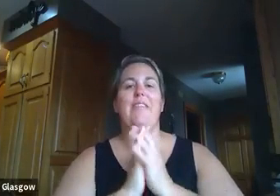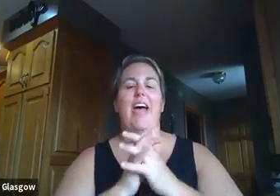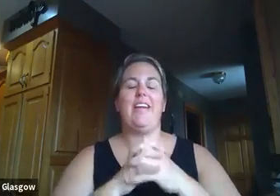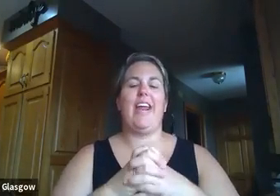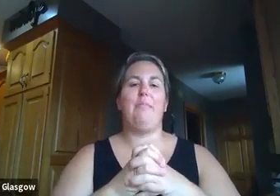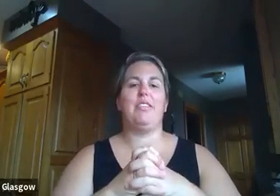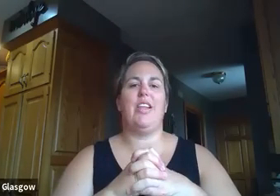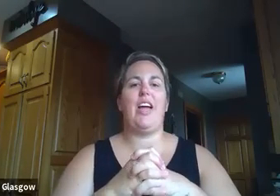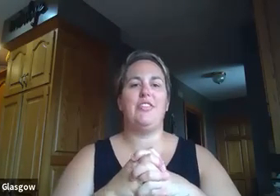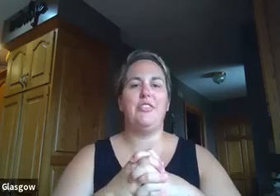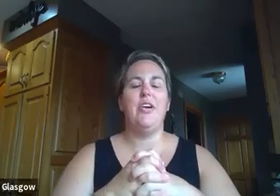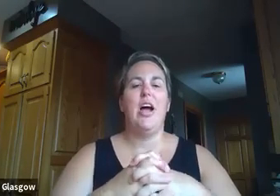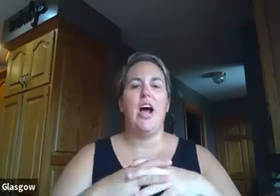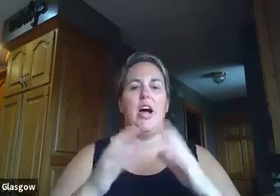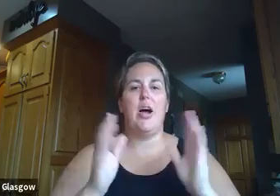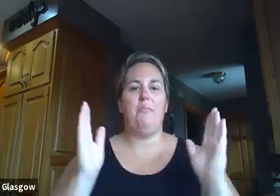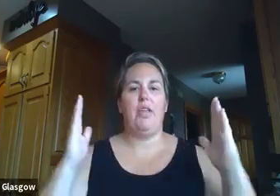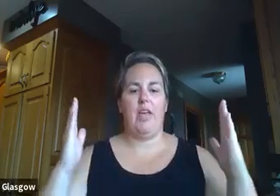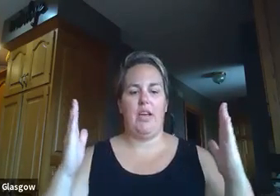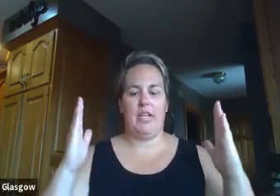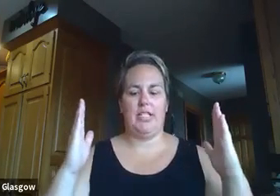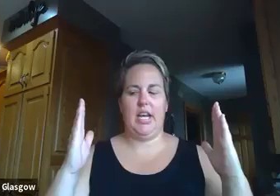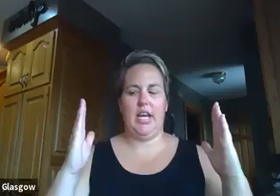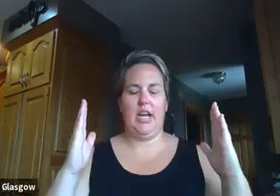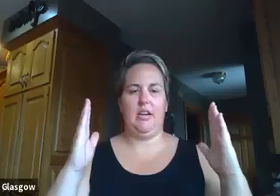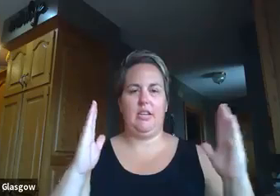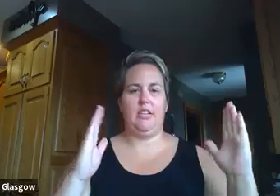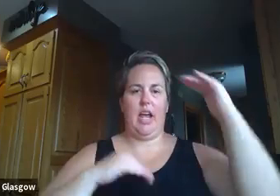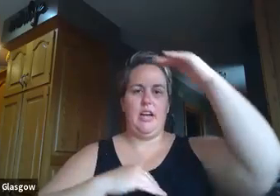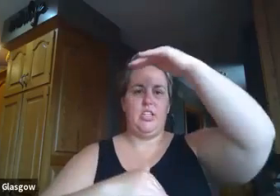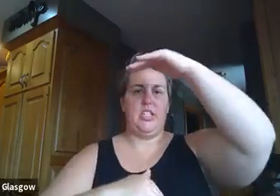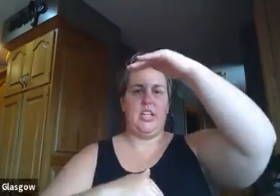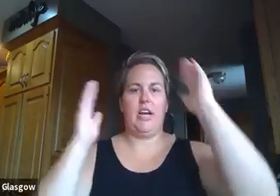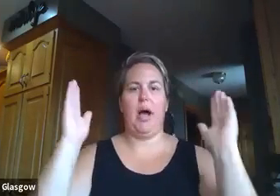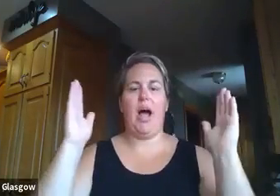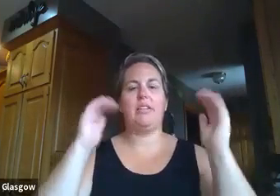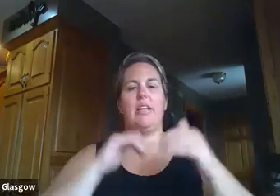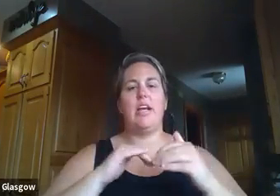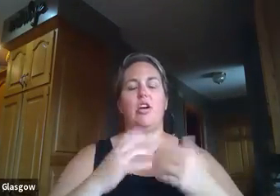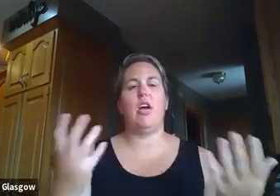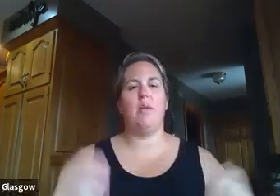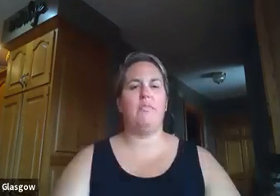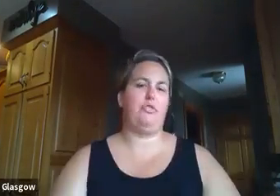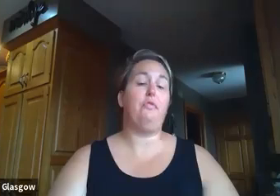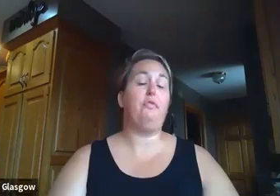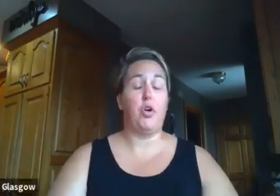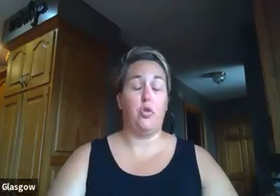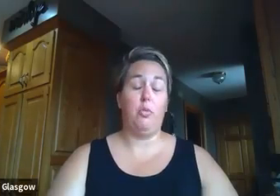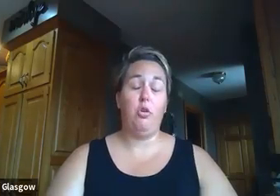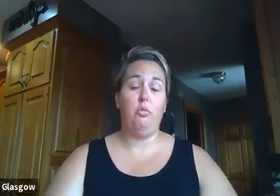that happens a lot too. They say just sign in a box here, just for normal,